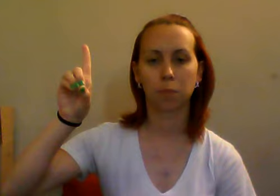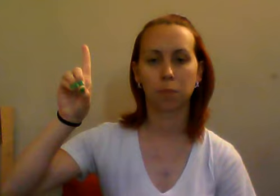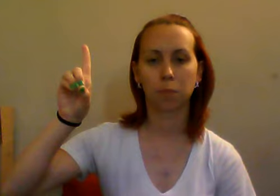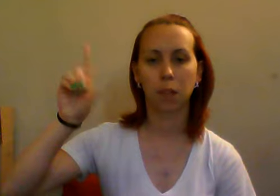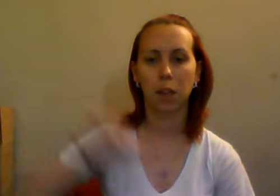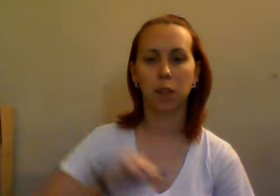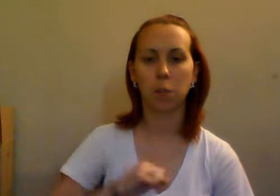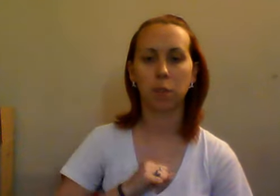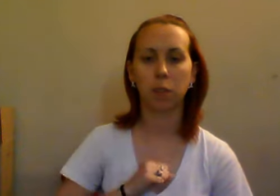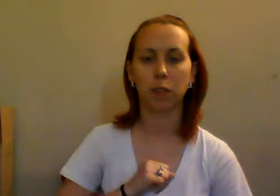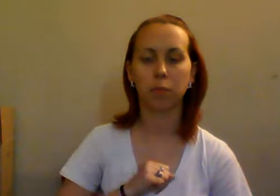And number 5.